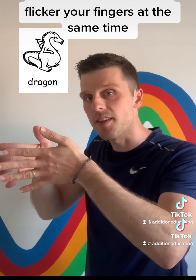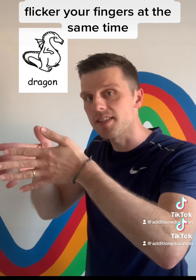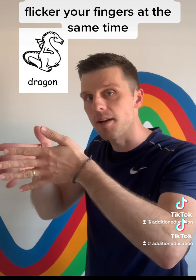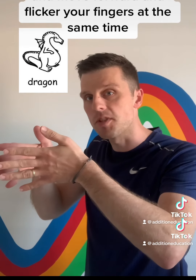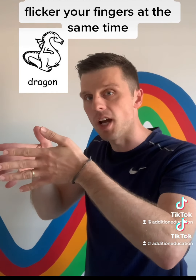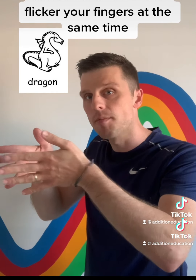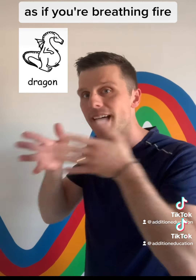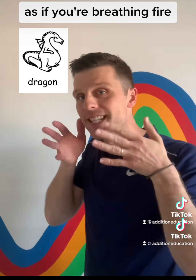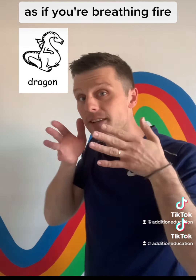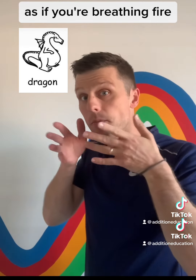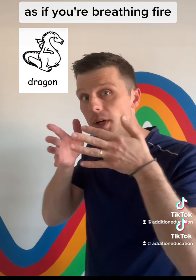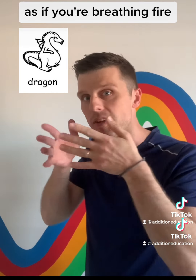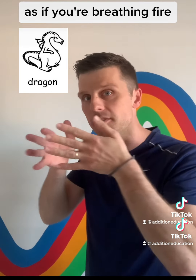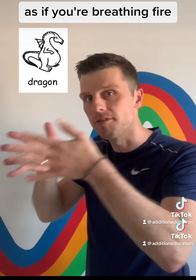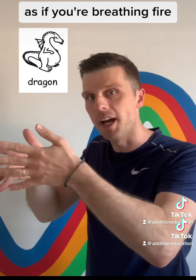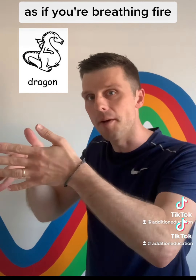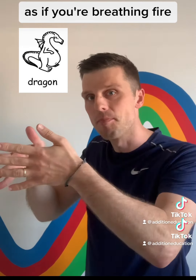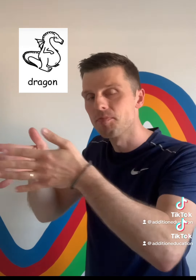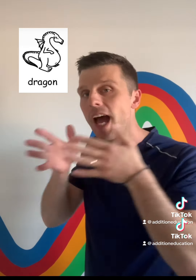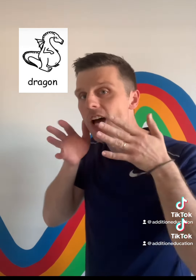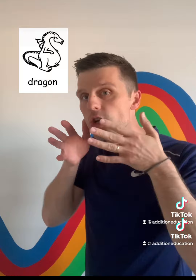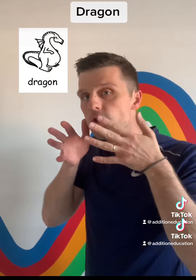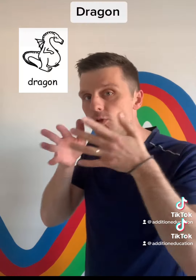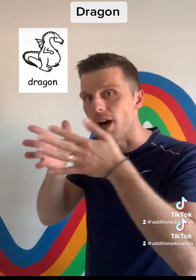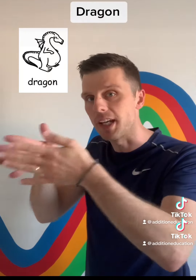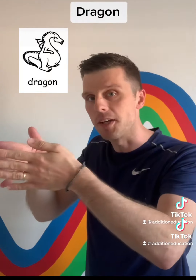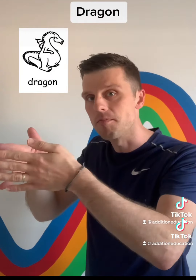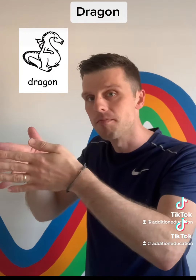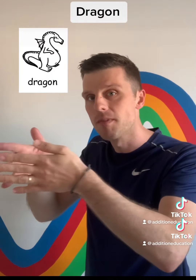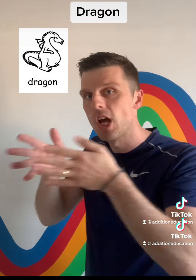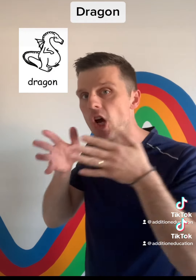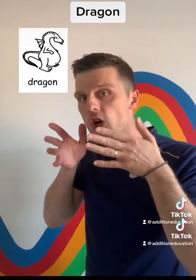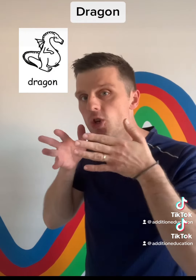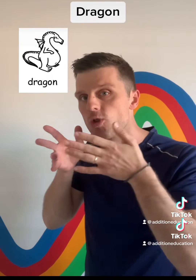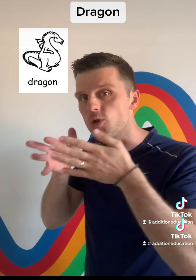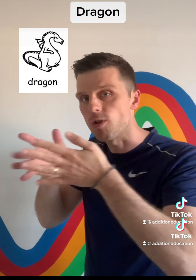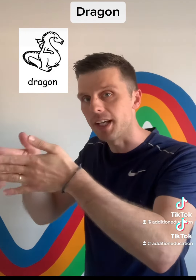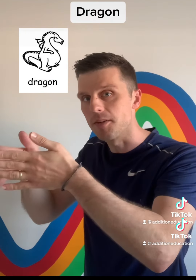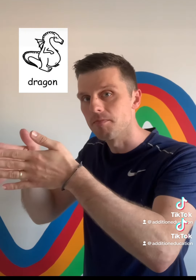at the same time as if you're breathing fire. Dragon, dragon.